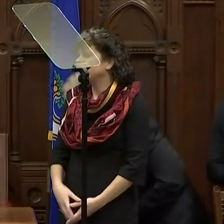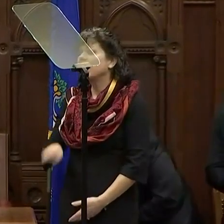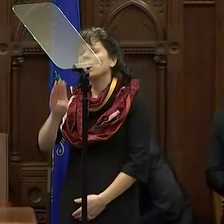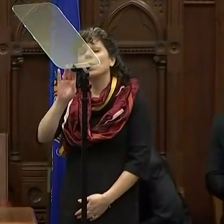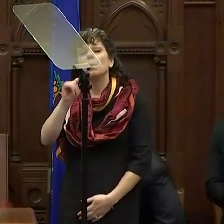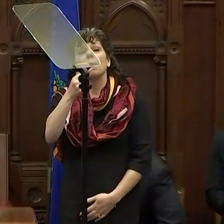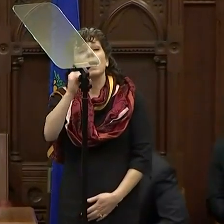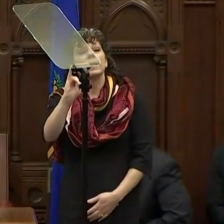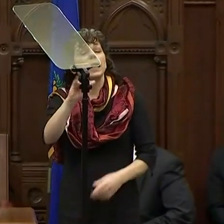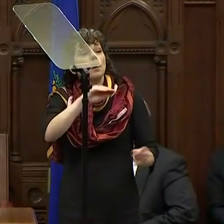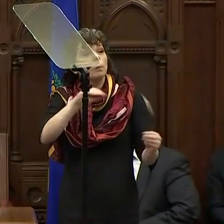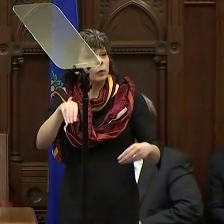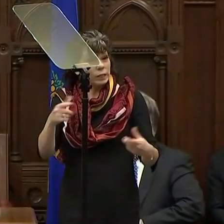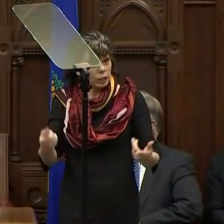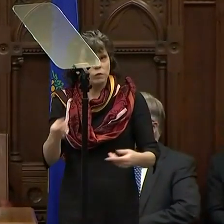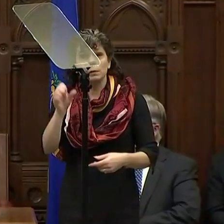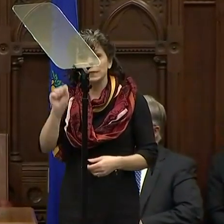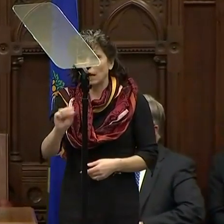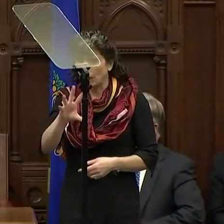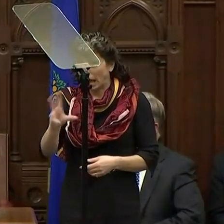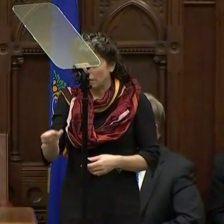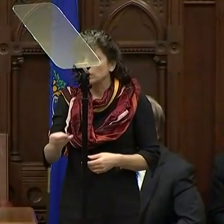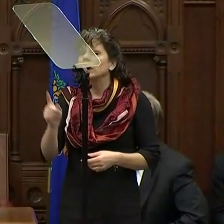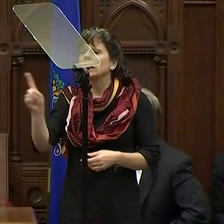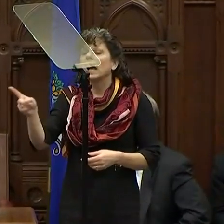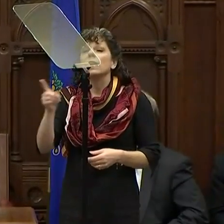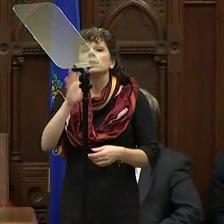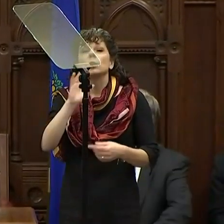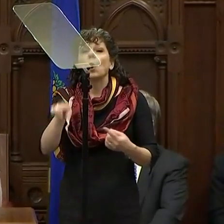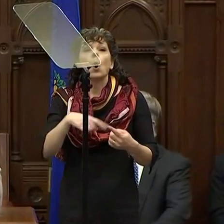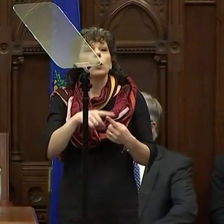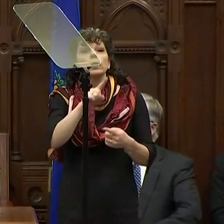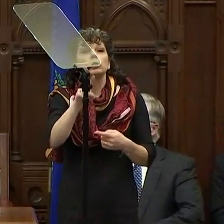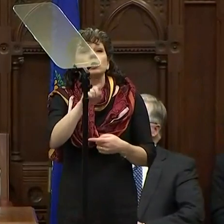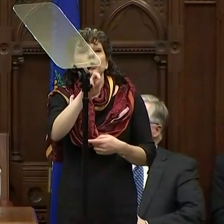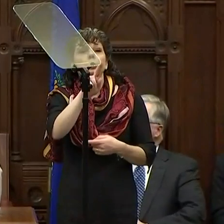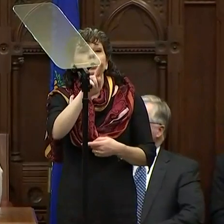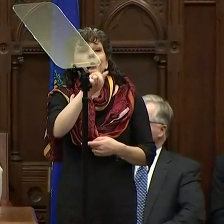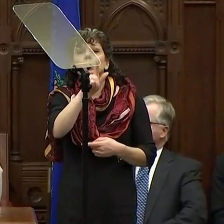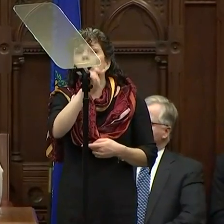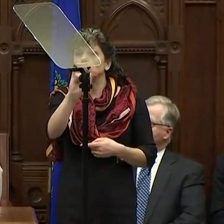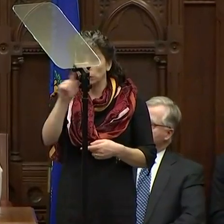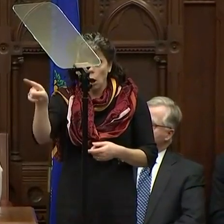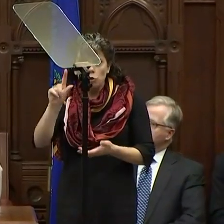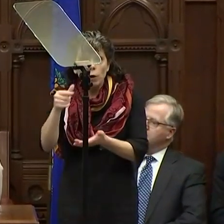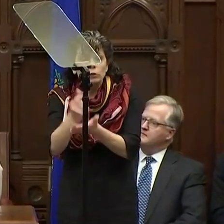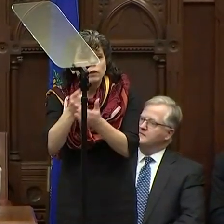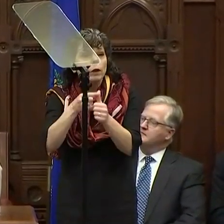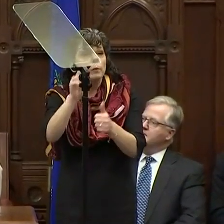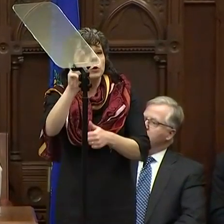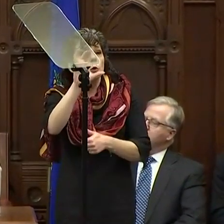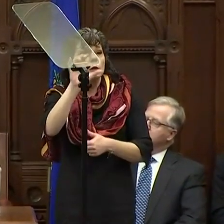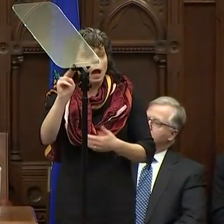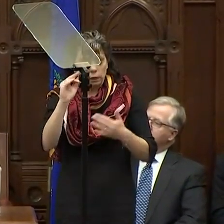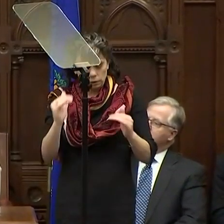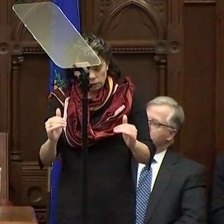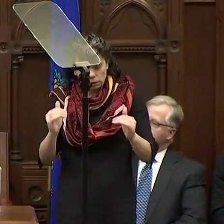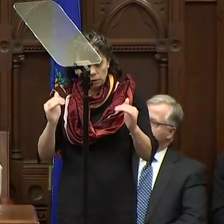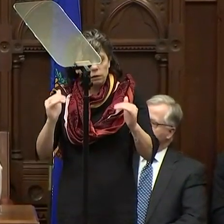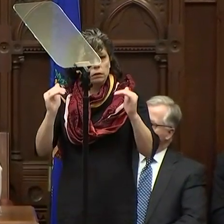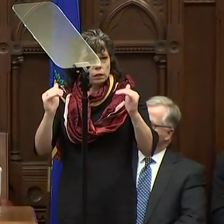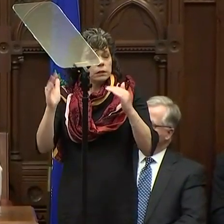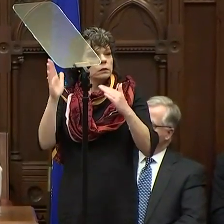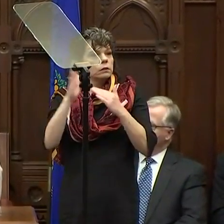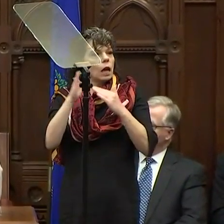Bongi moved here from South Africa, fleeing apartheid, speaking only Zulu, graduated from UConn, rose to the top tech position